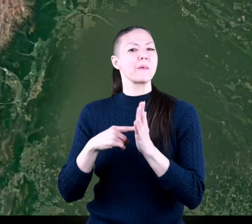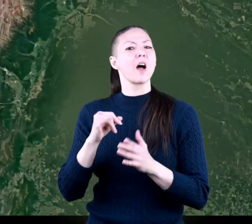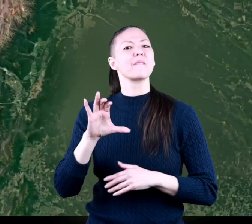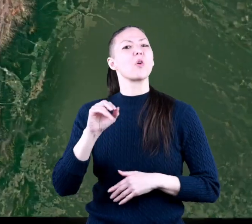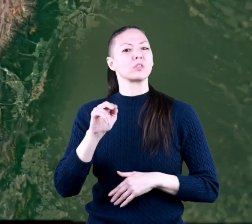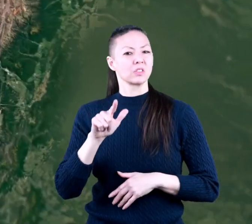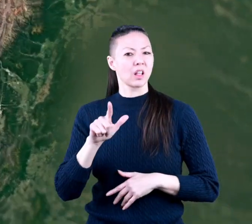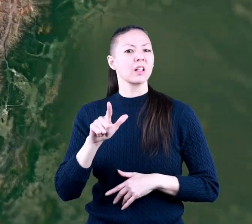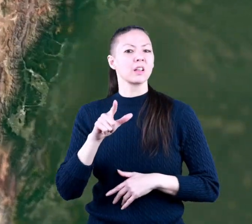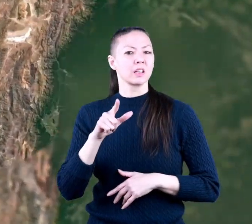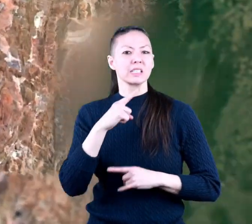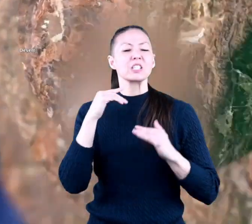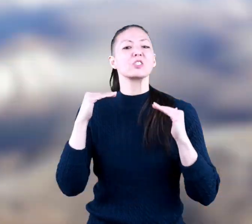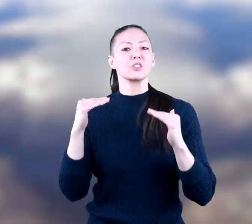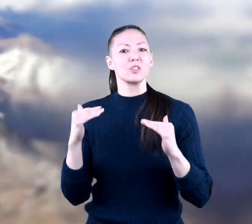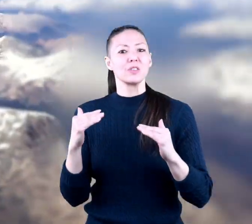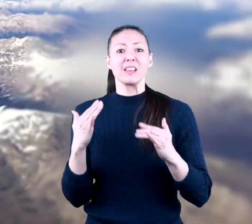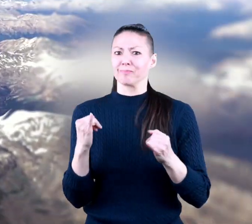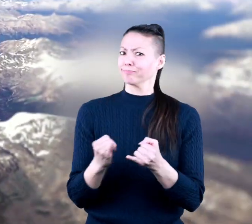coastal deserts.